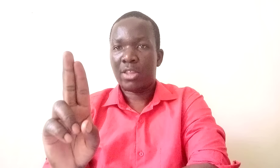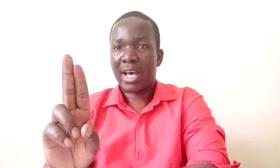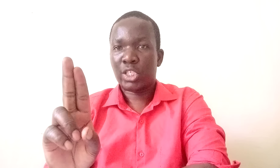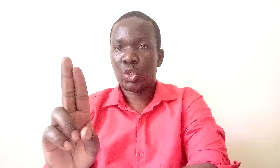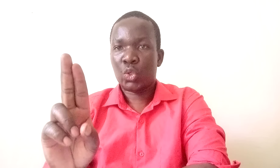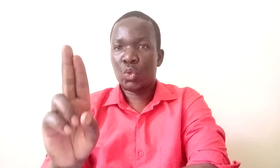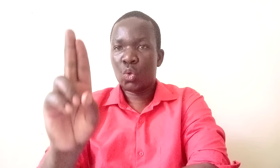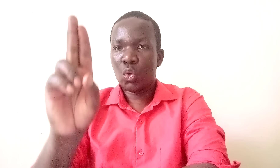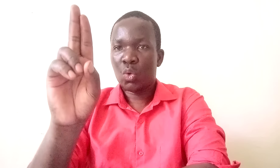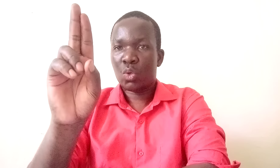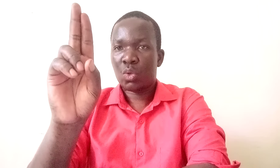That's U.